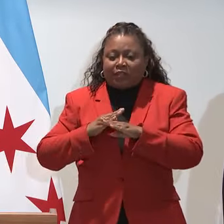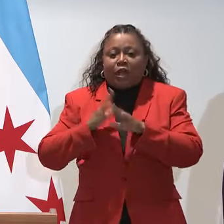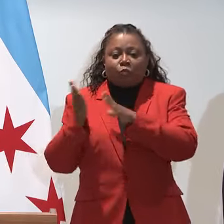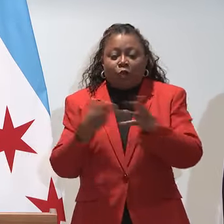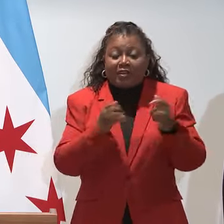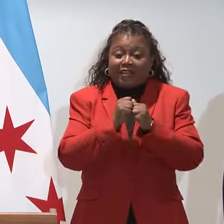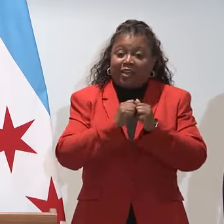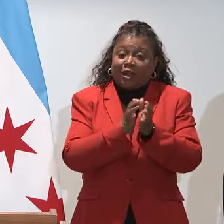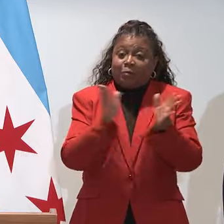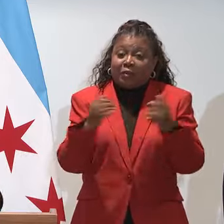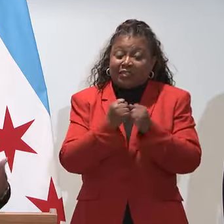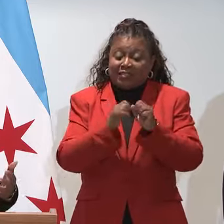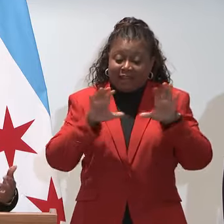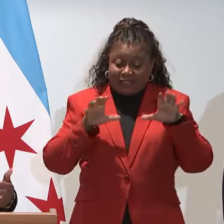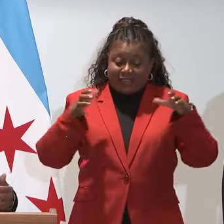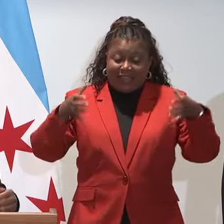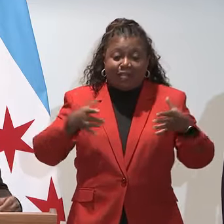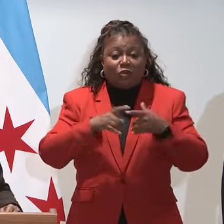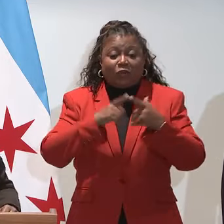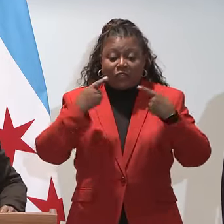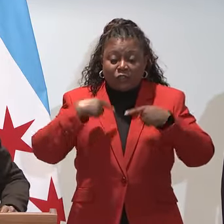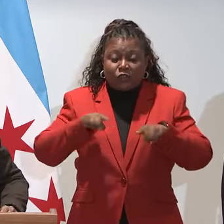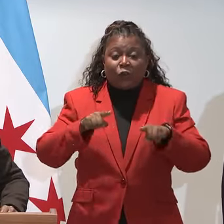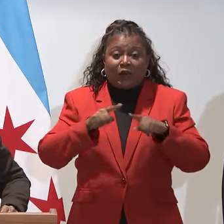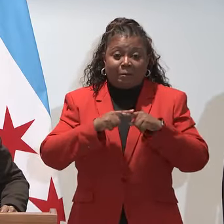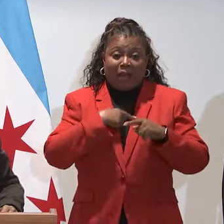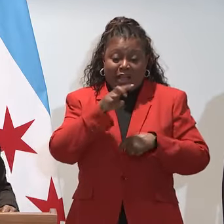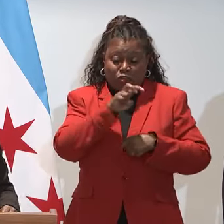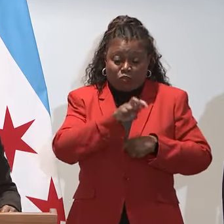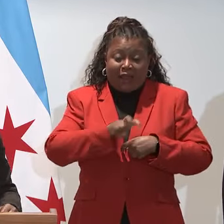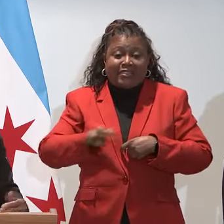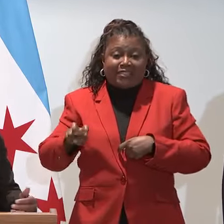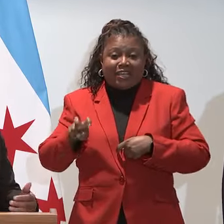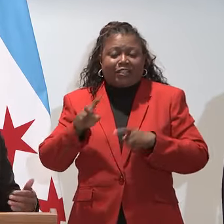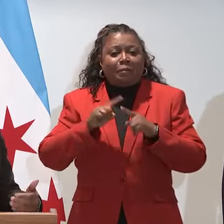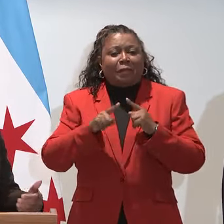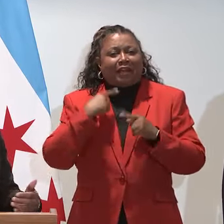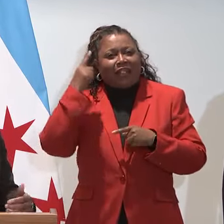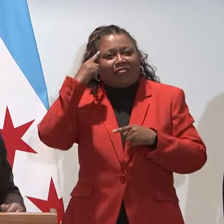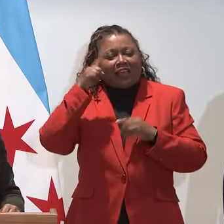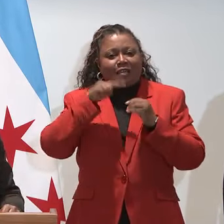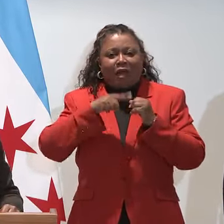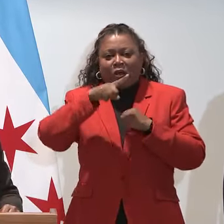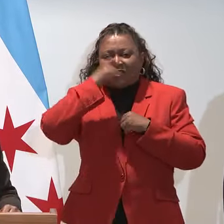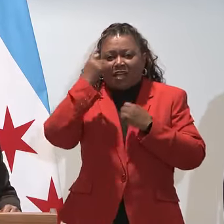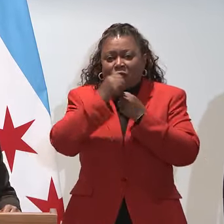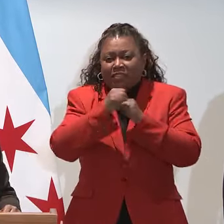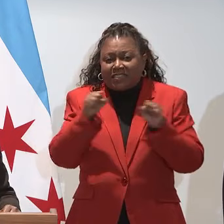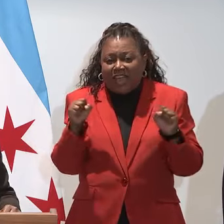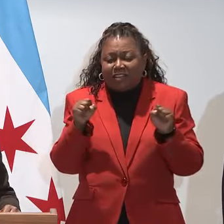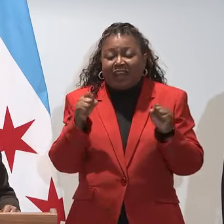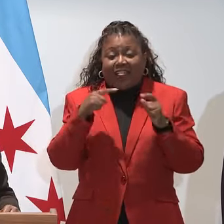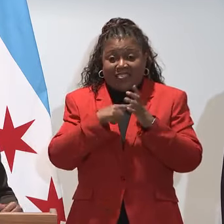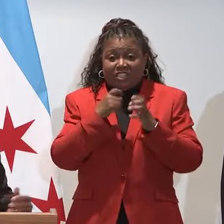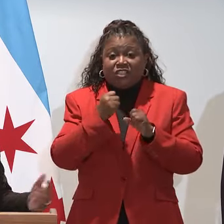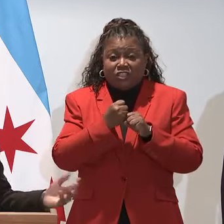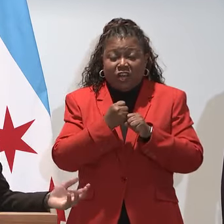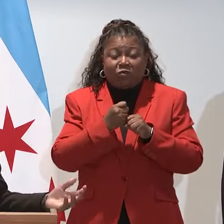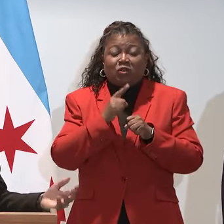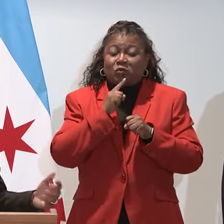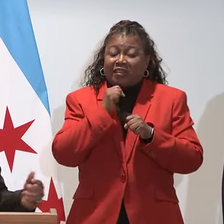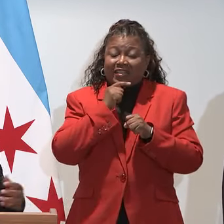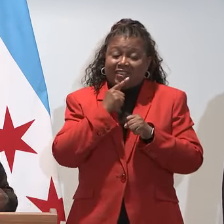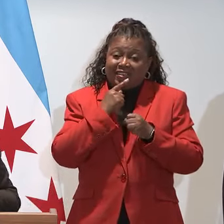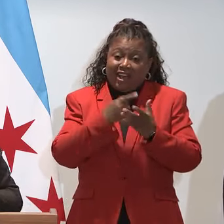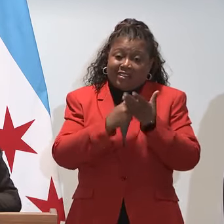brought together a public safety cabinet really during my transition. But in thinking about summer safety this year, which really